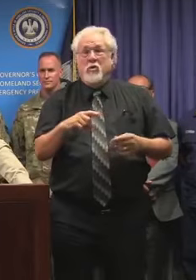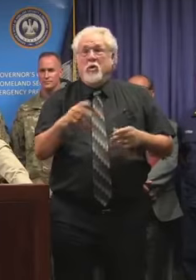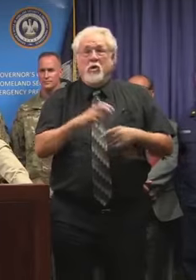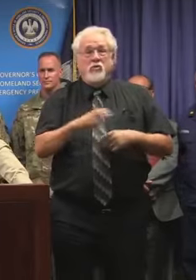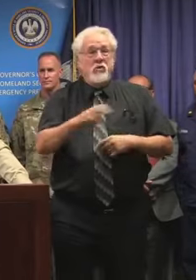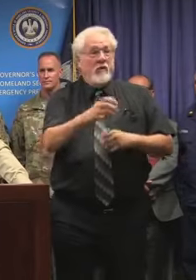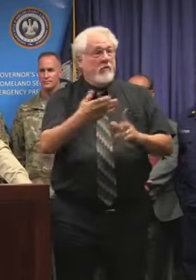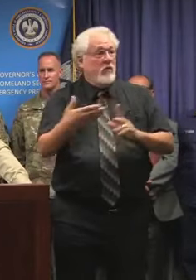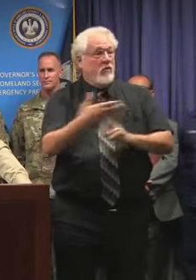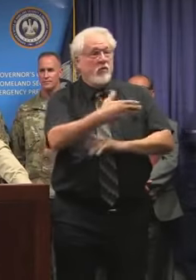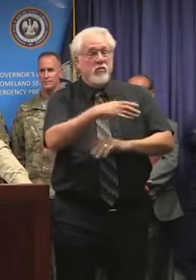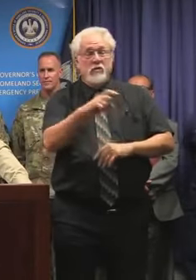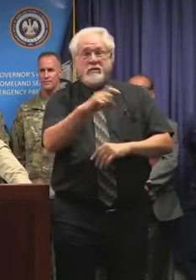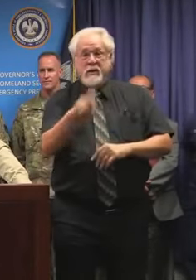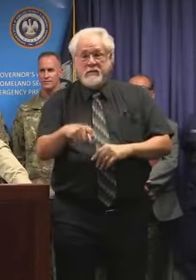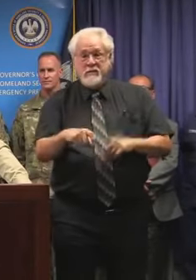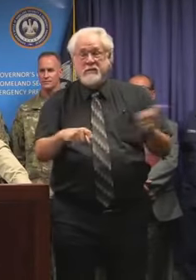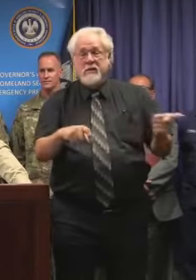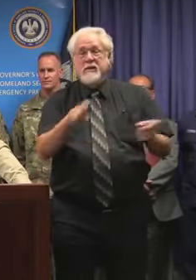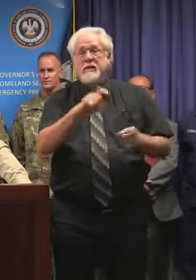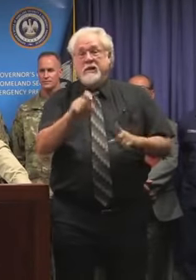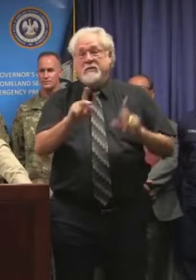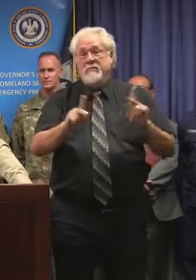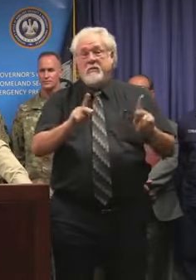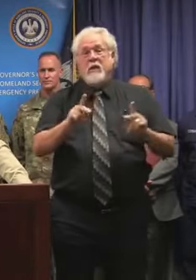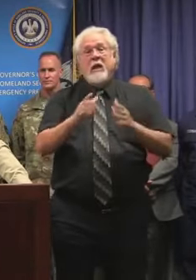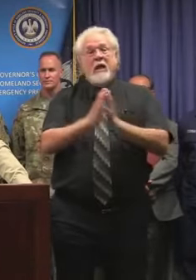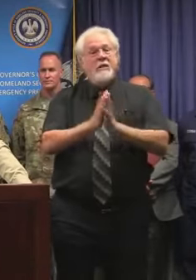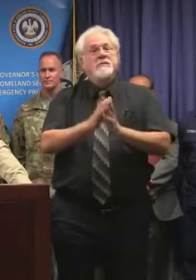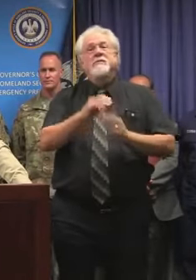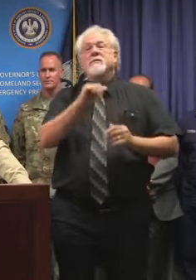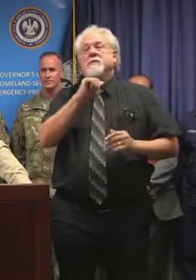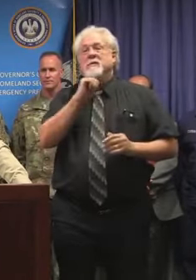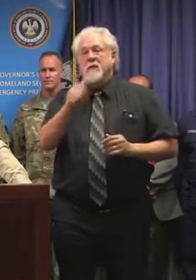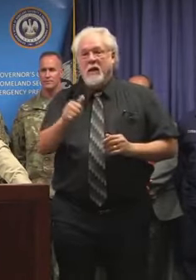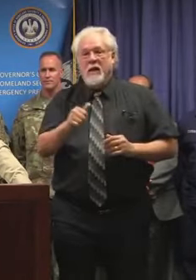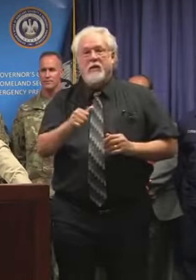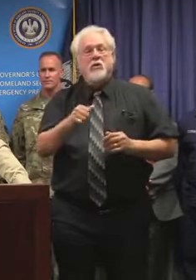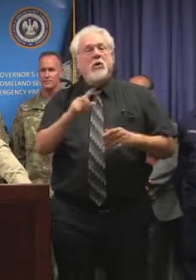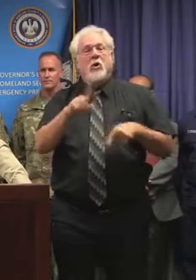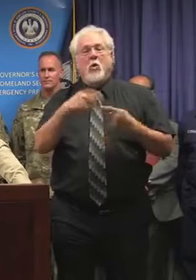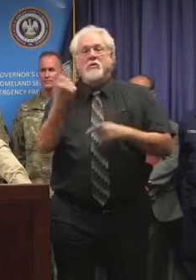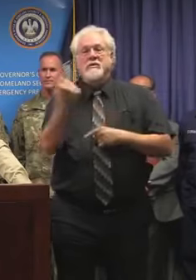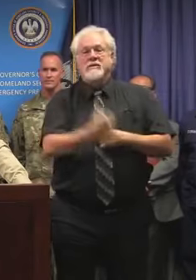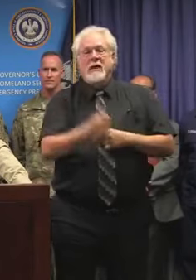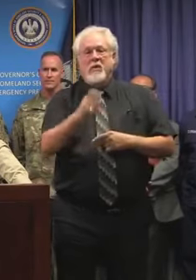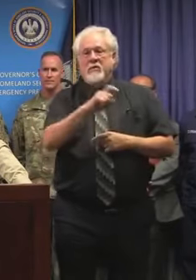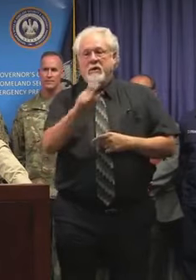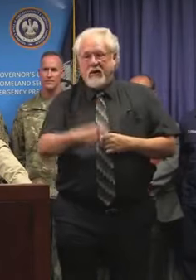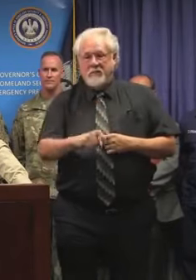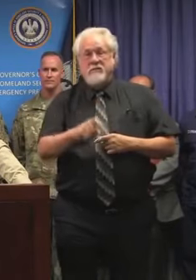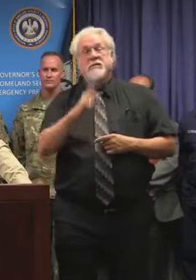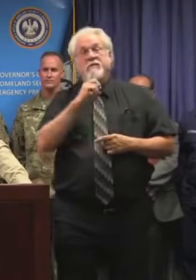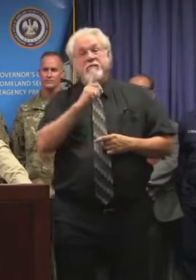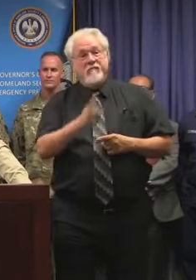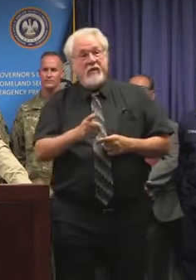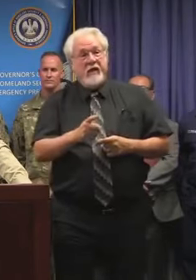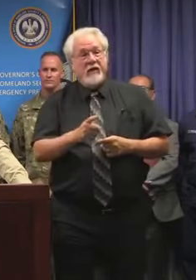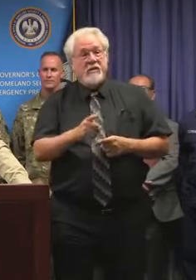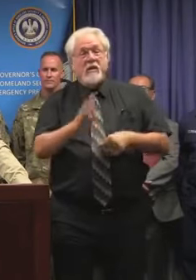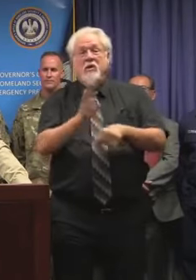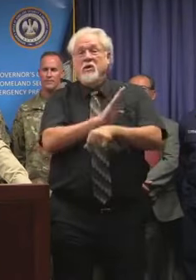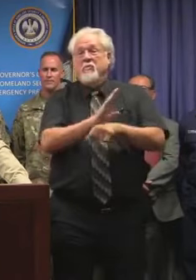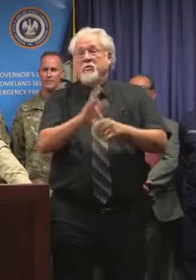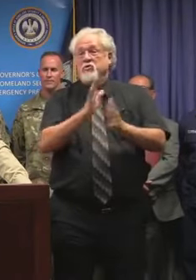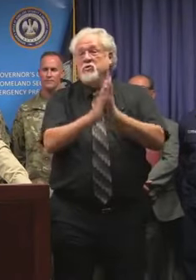traveling through Texas, the Texas authorities have asked that you not do so through South Texas. And in fact, commercial